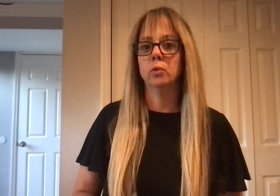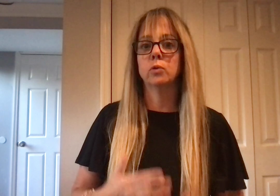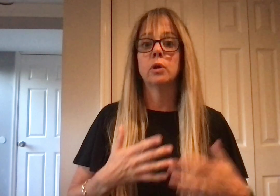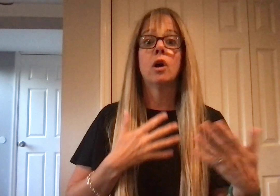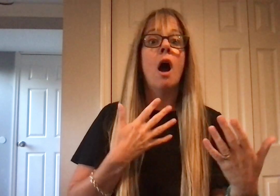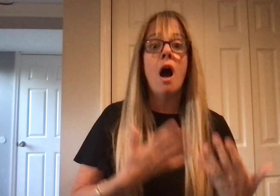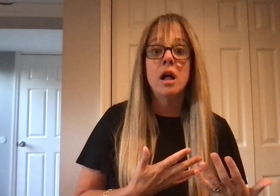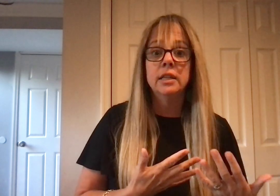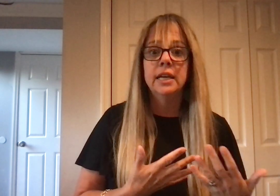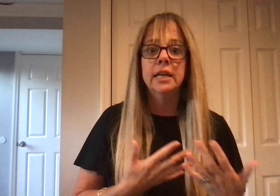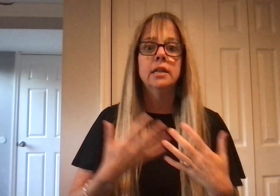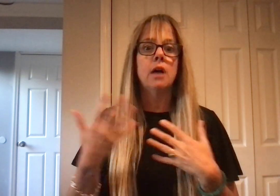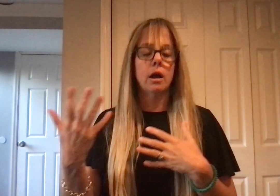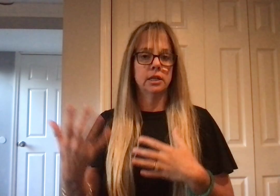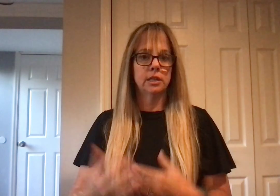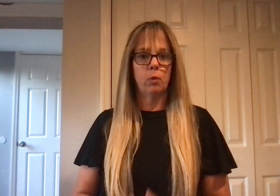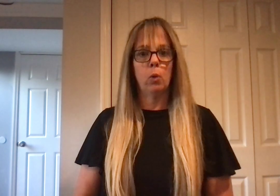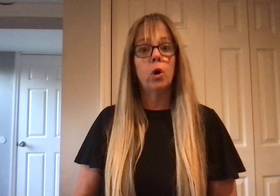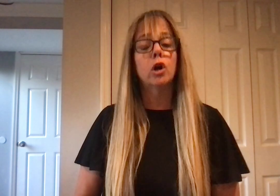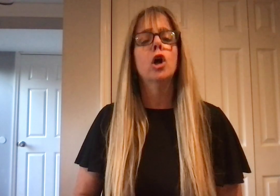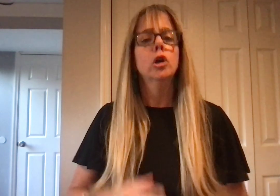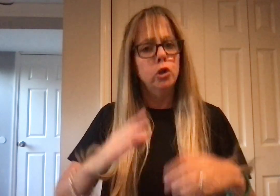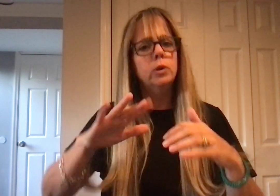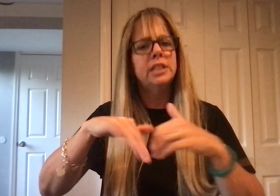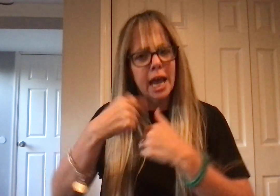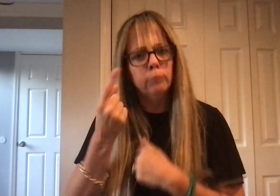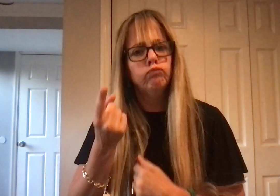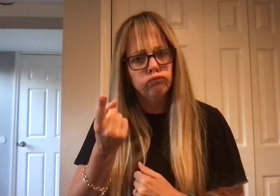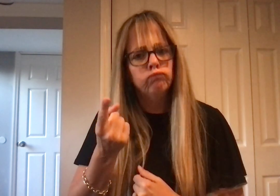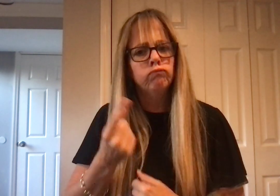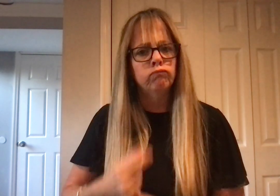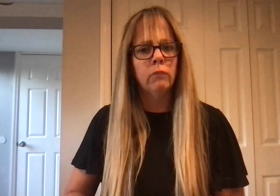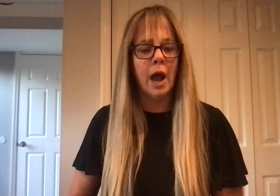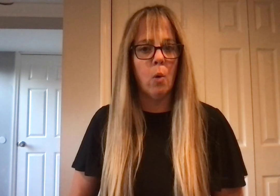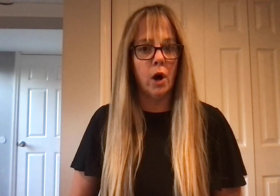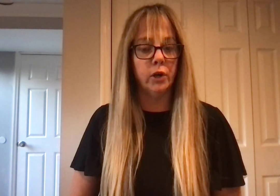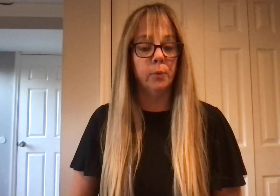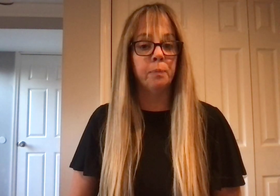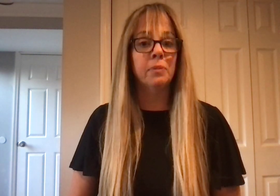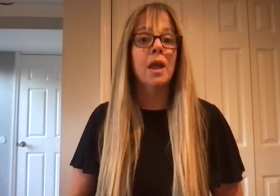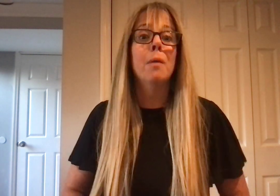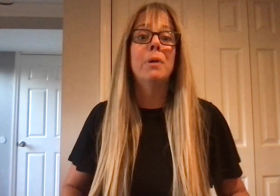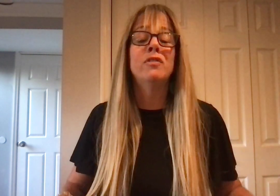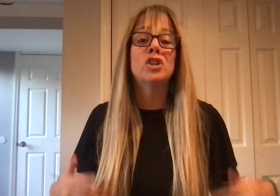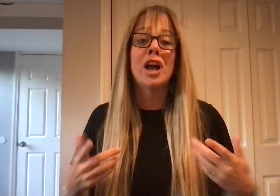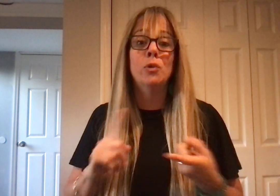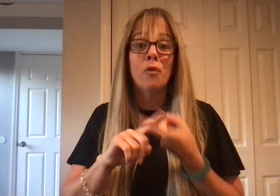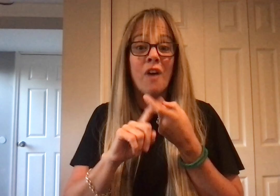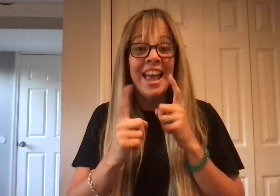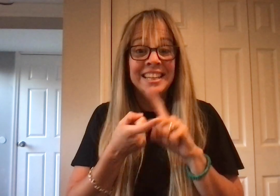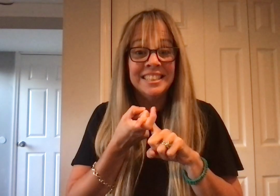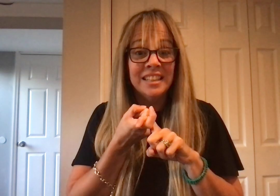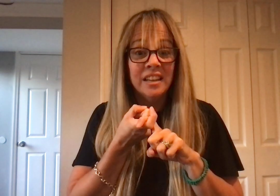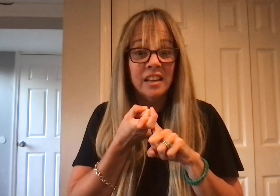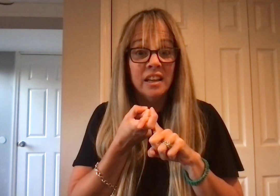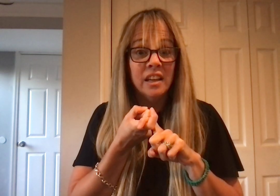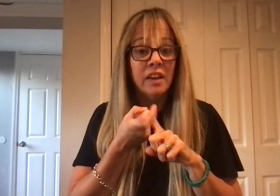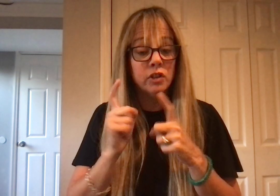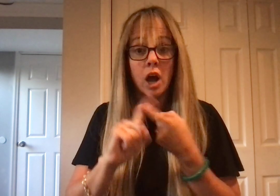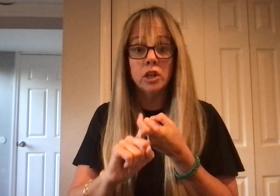a colleague, talking to someone at work, you would say, how are you? But if you're talking to a friend, if you're talking to